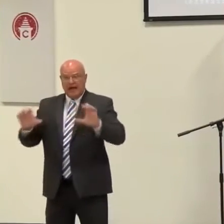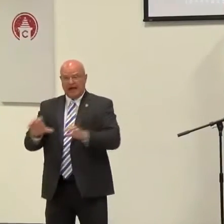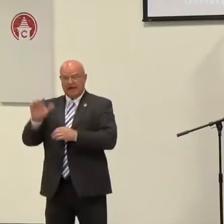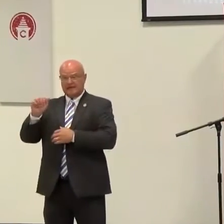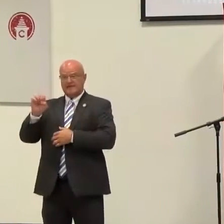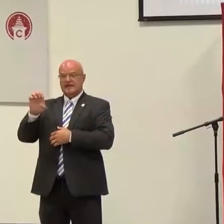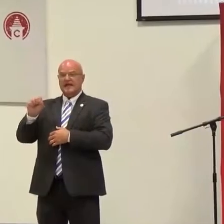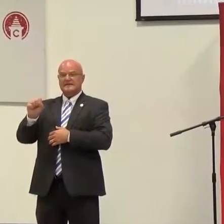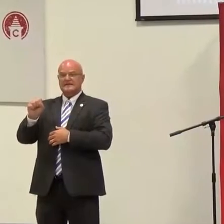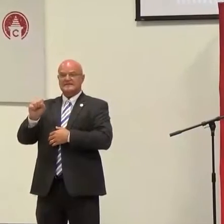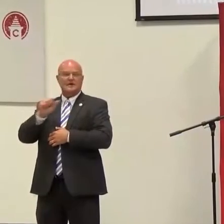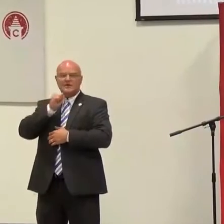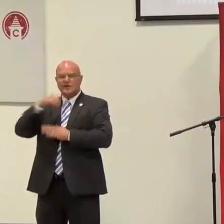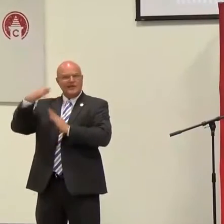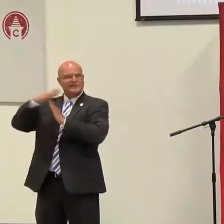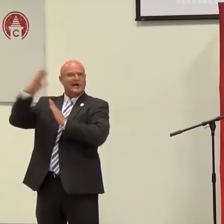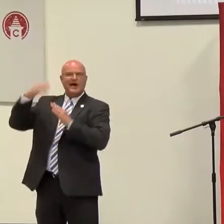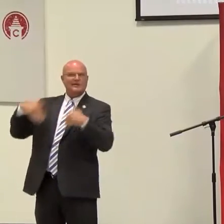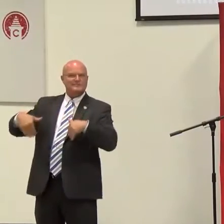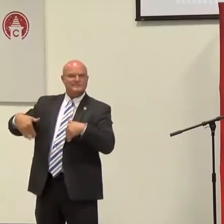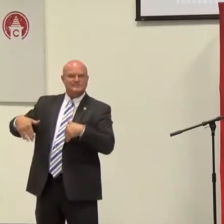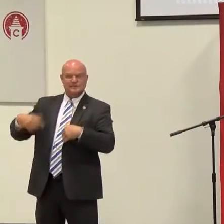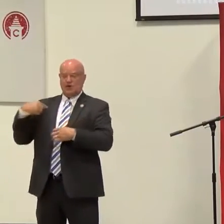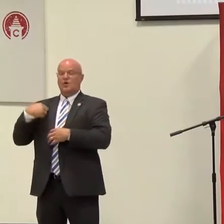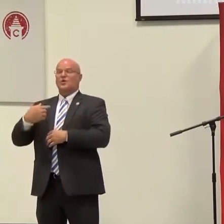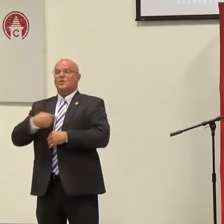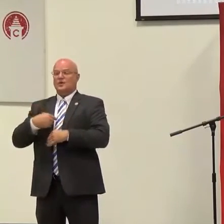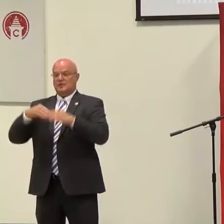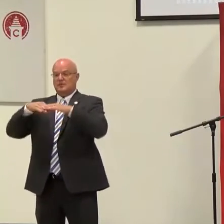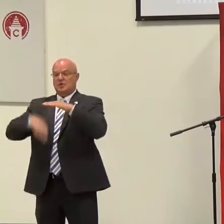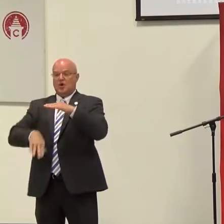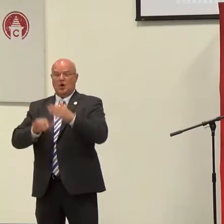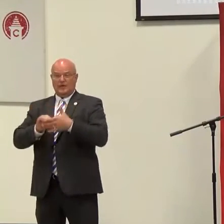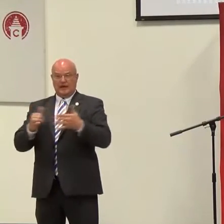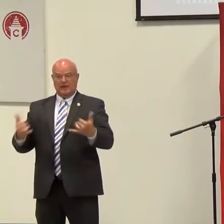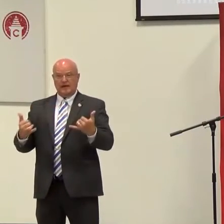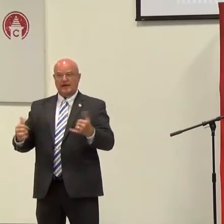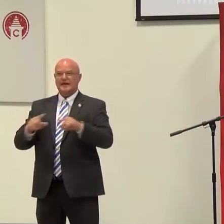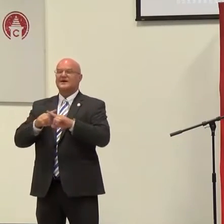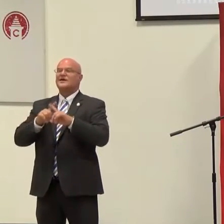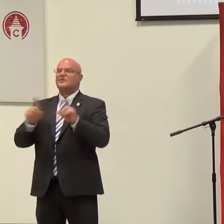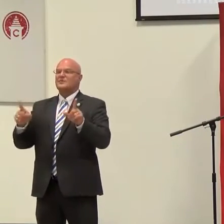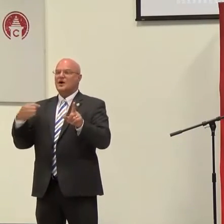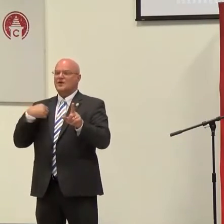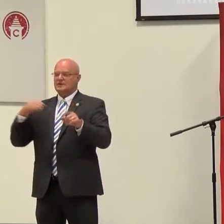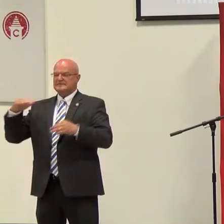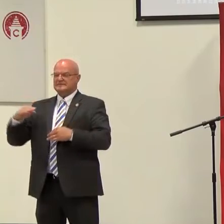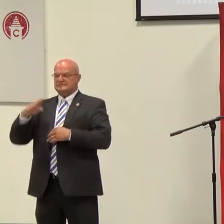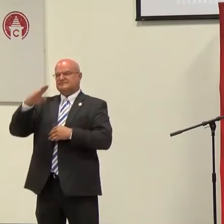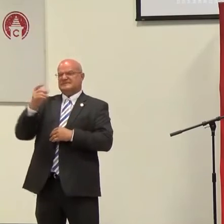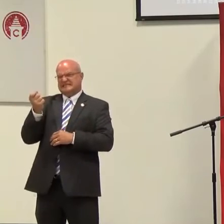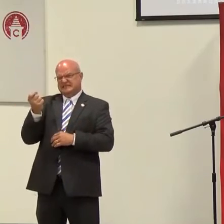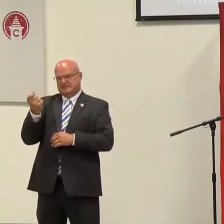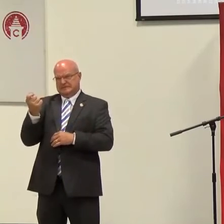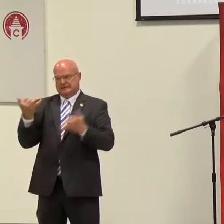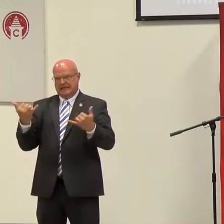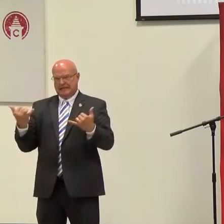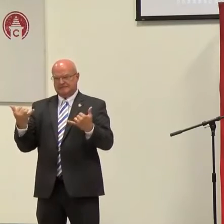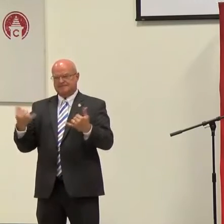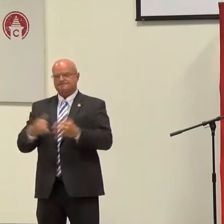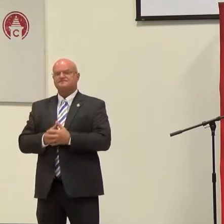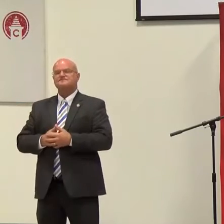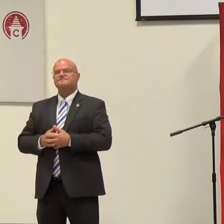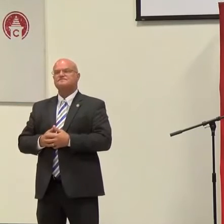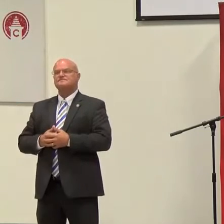cases, we're not at our height. We are below that, but we went up a little bit today.